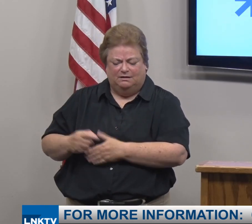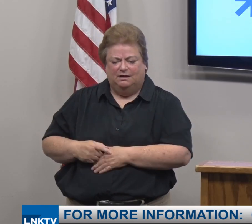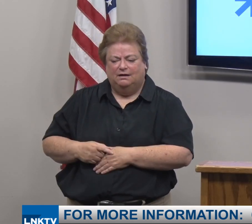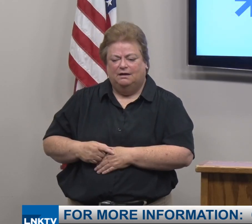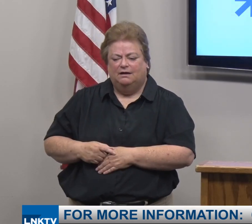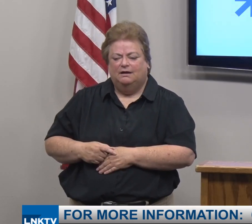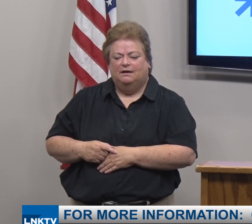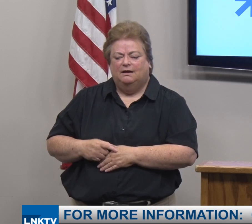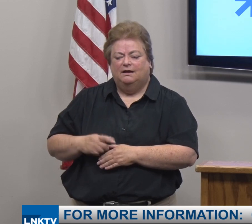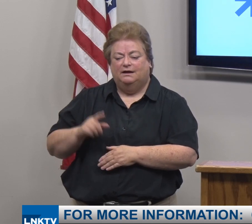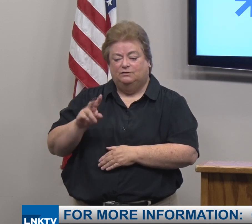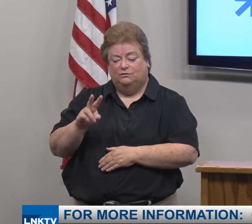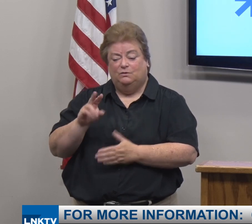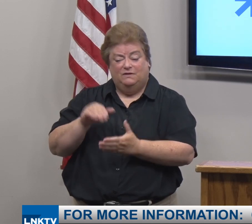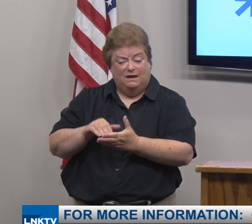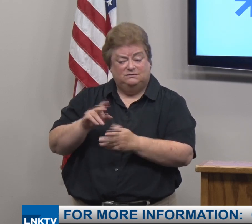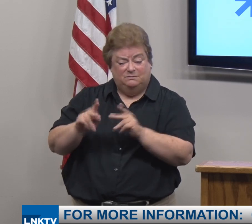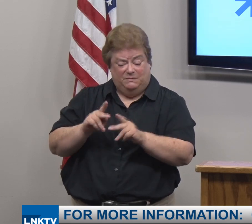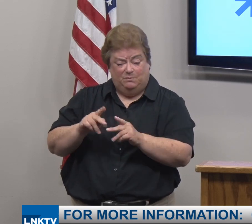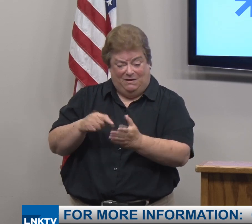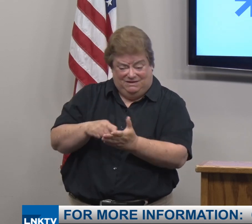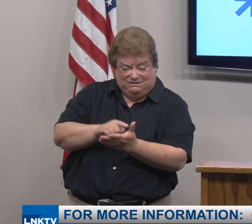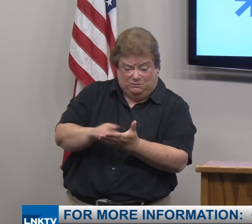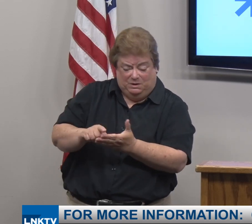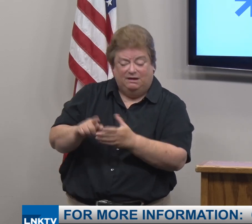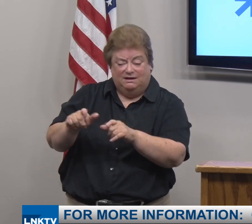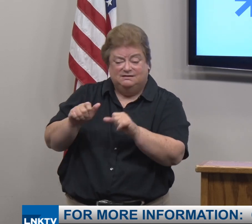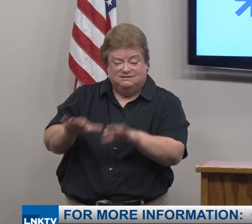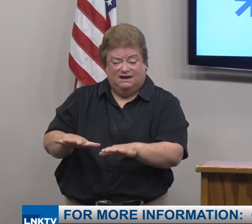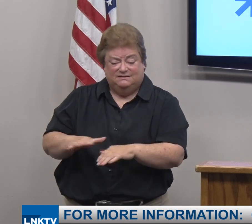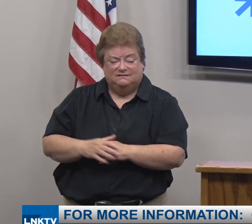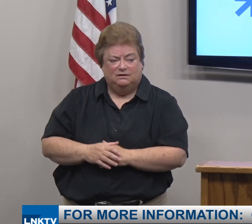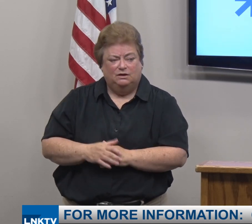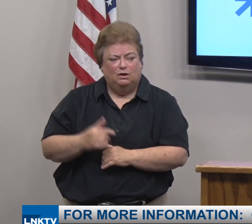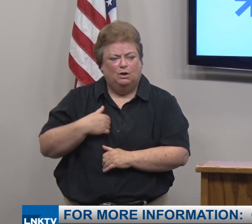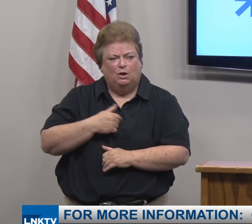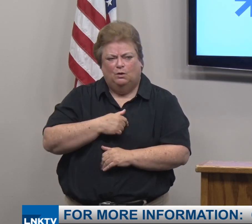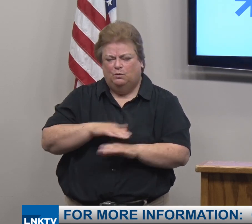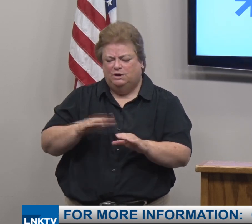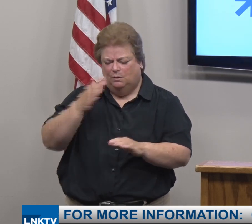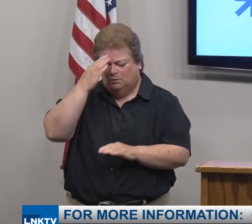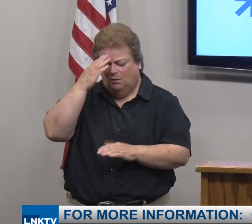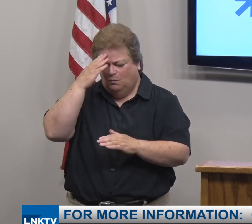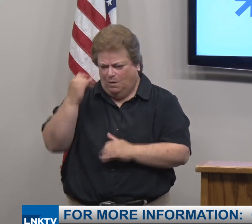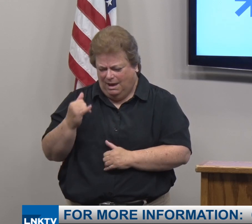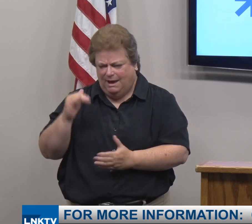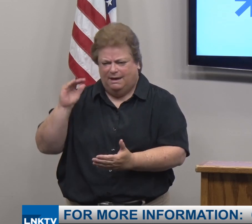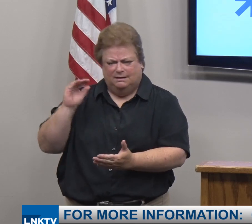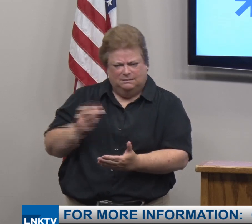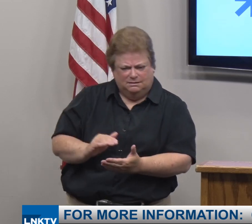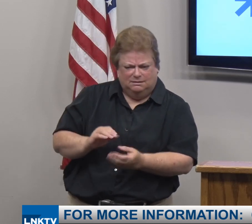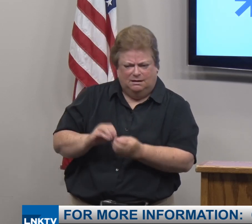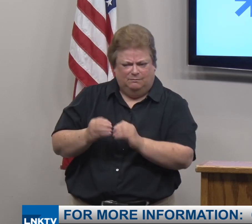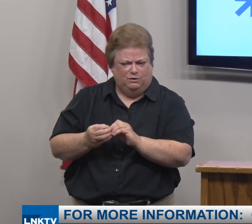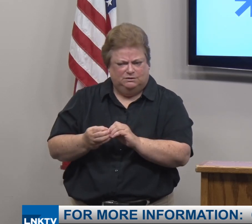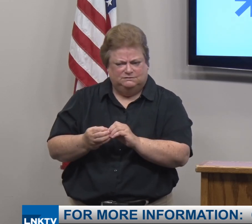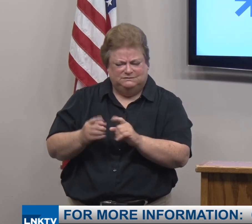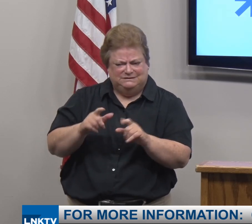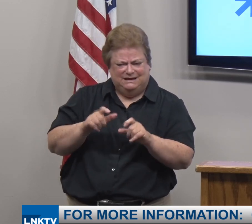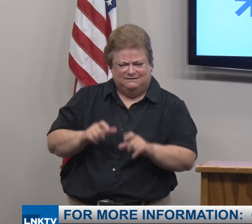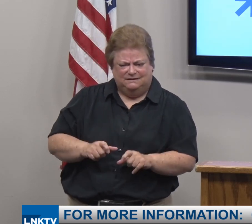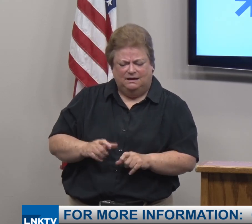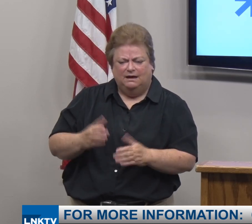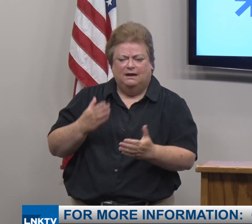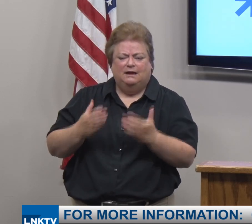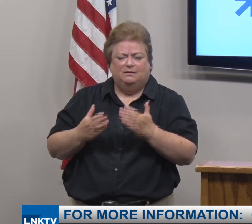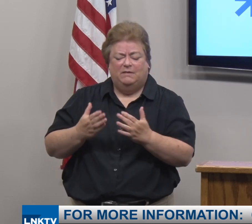people have been tested. We don't have a full picture of why fewer people are being tested. One factor could be that through